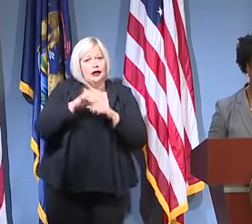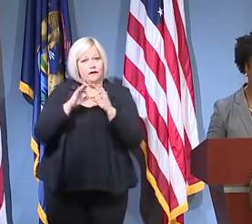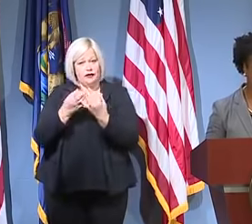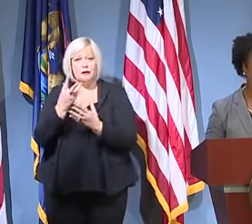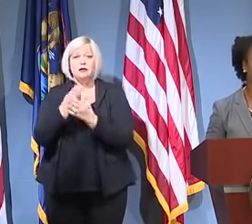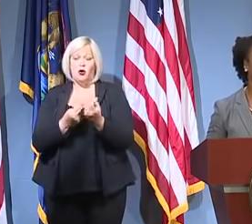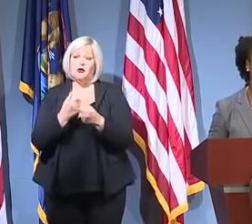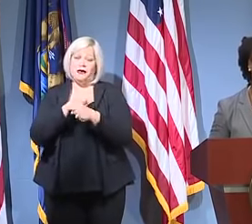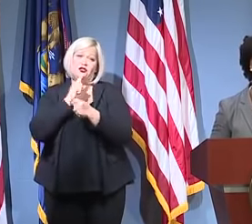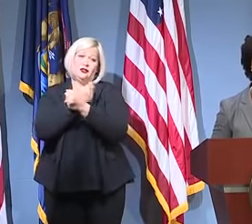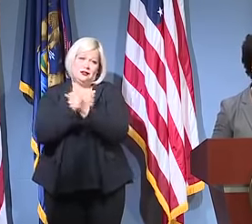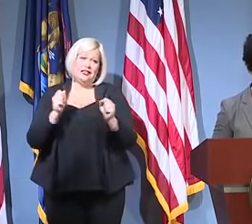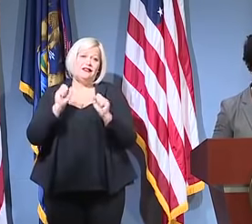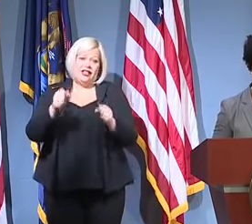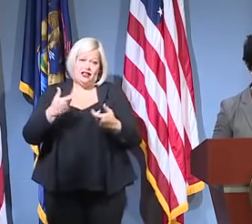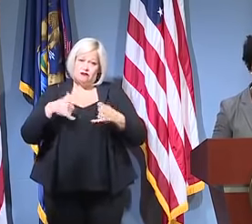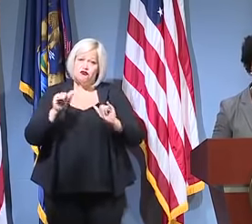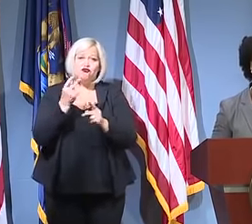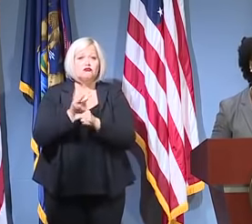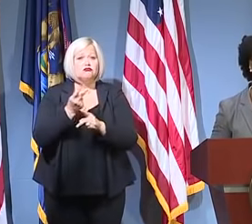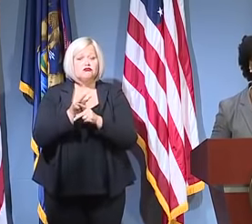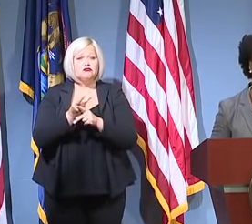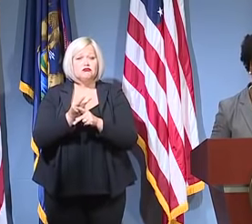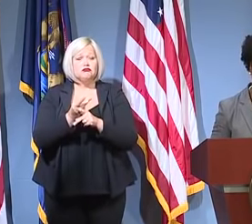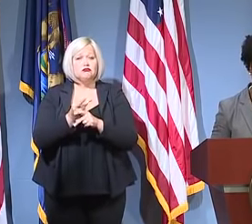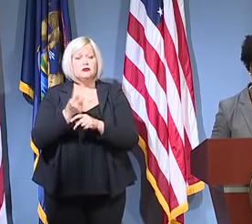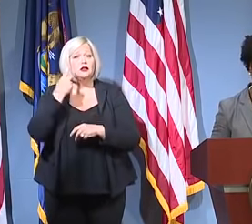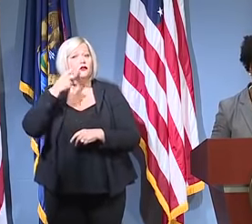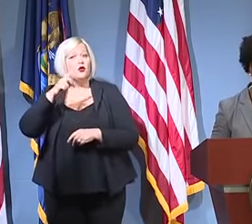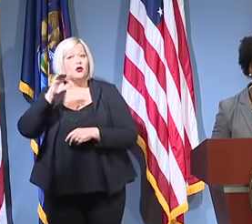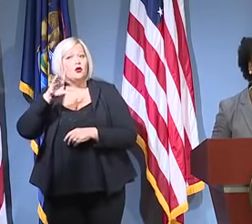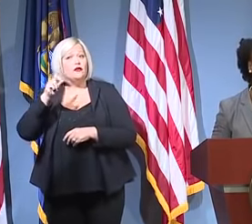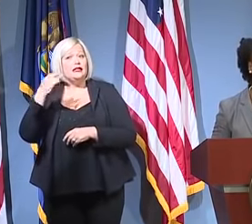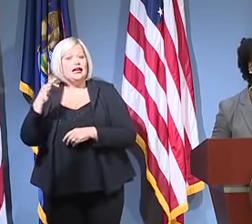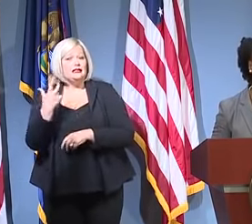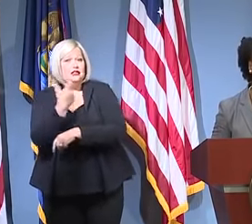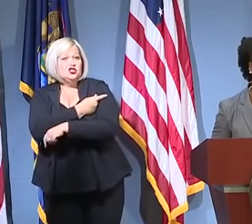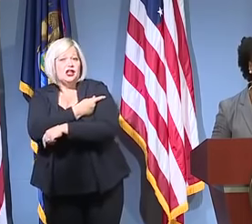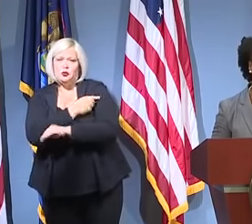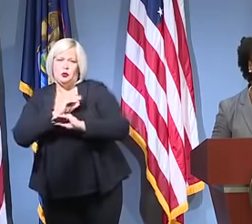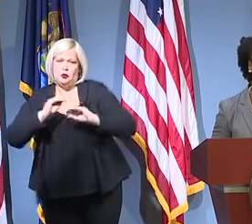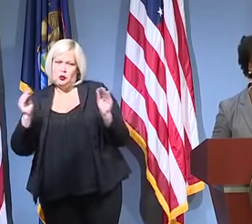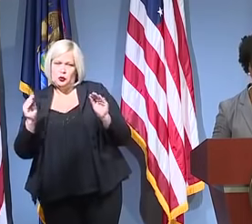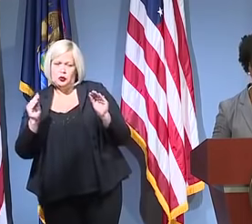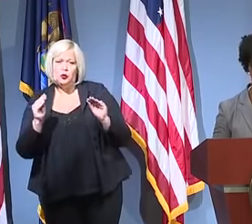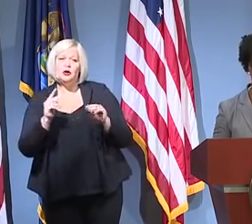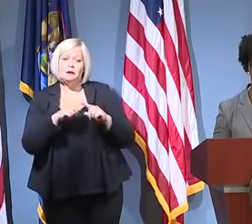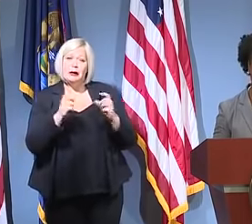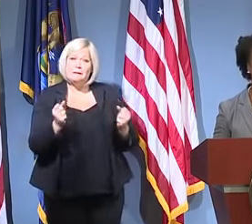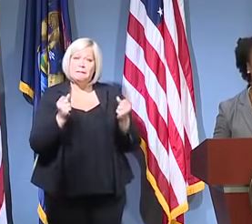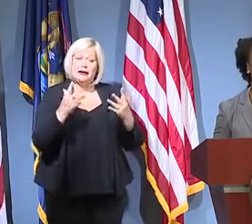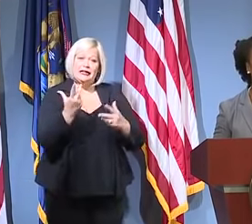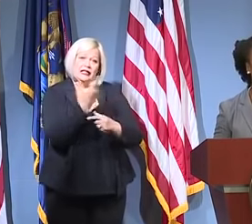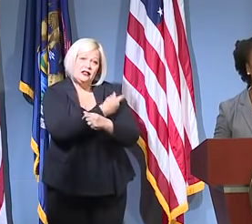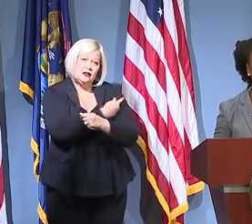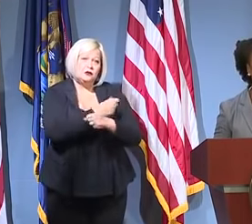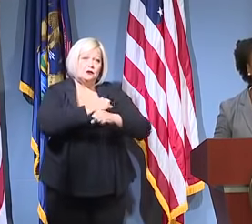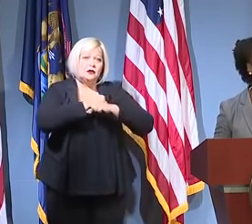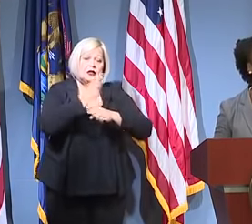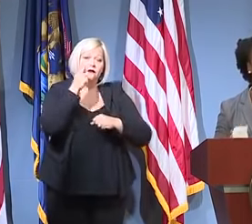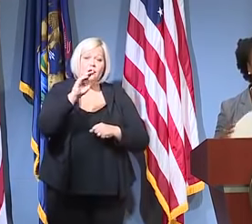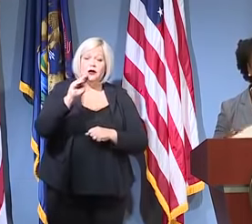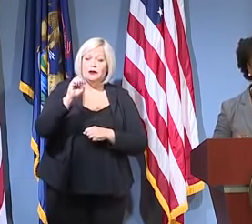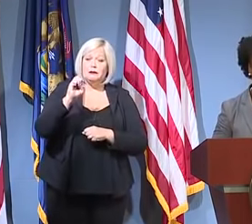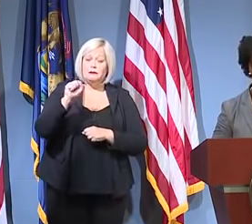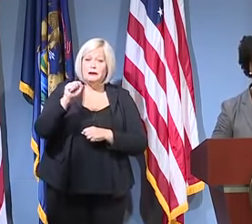safely. There's not currently a vaccine approved for COVID, but there are many safe and effective vaccines for things like